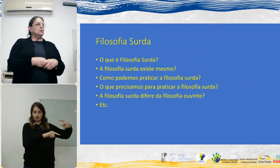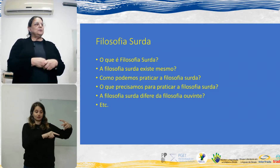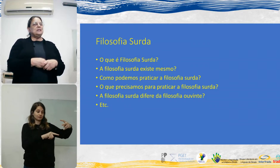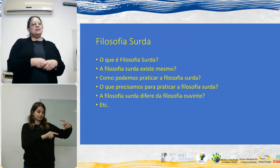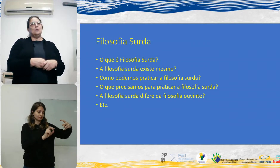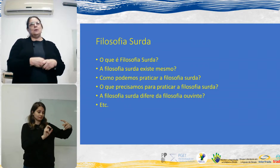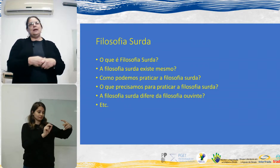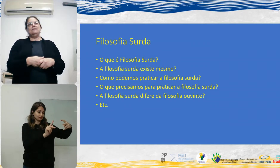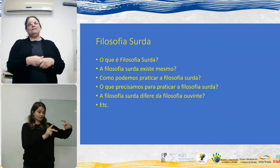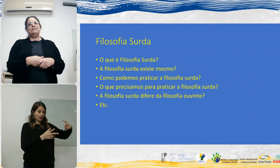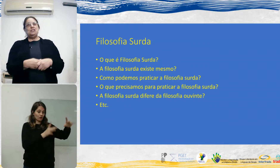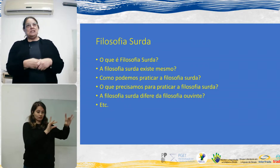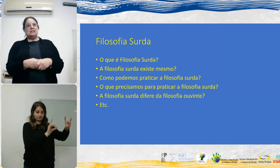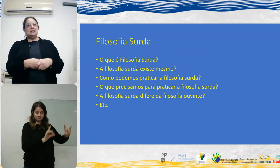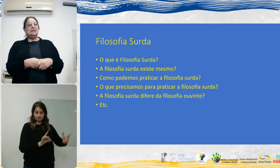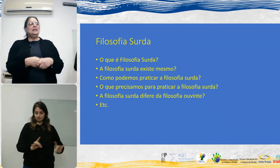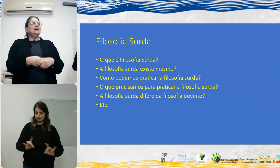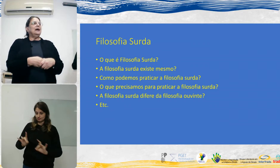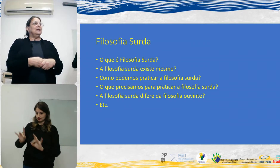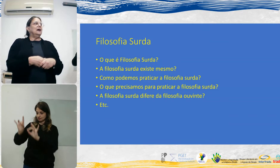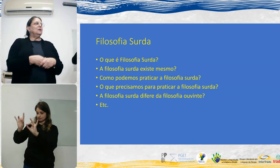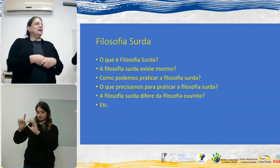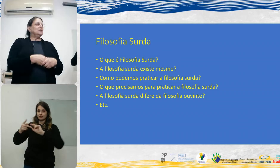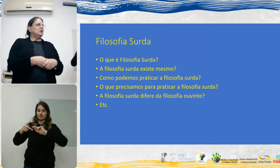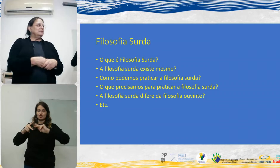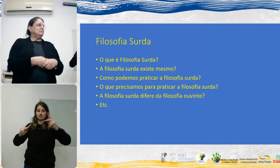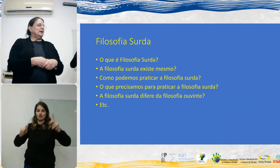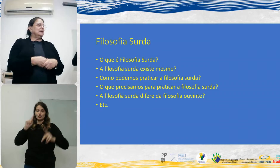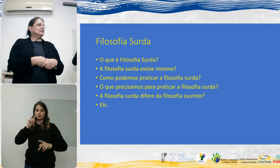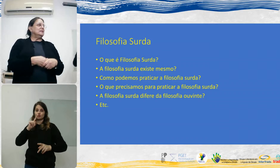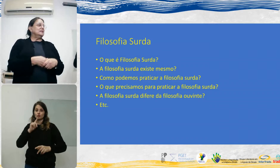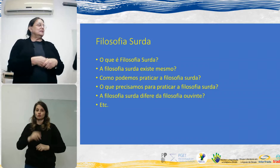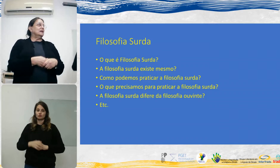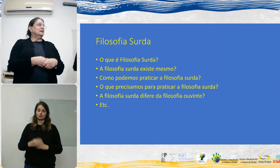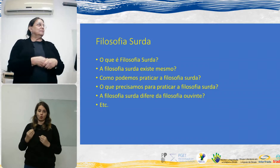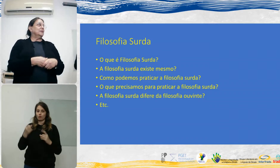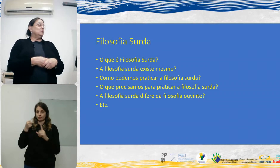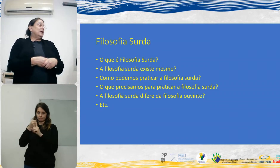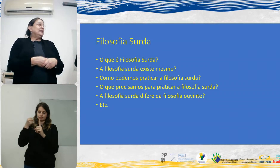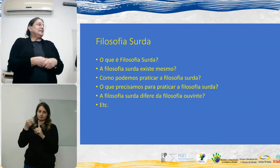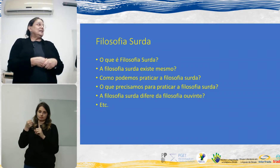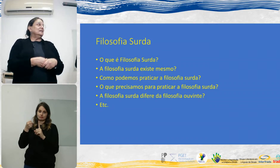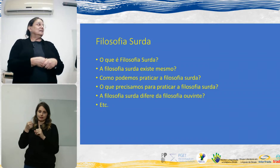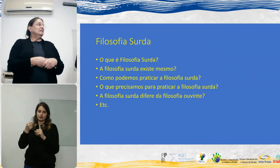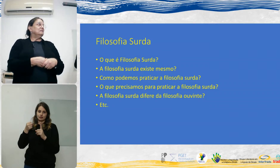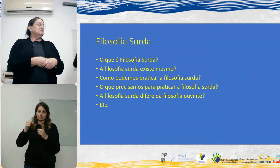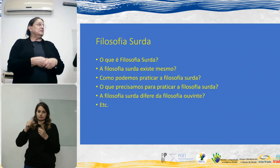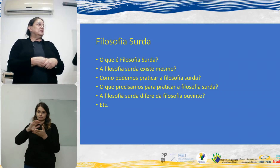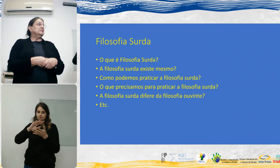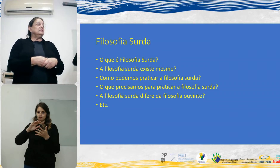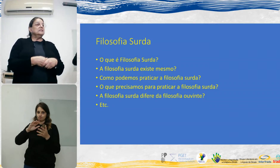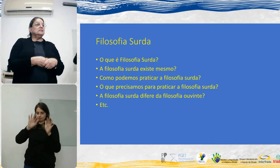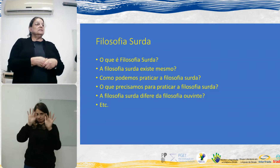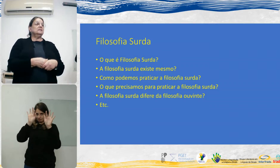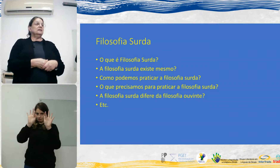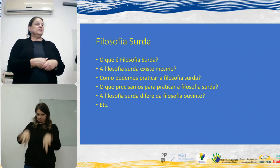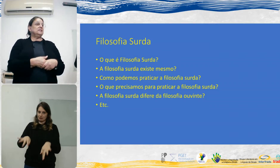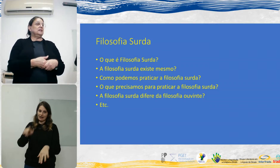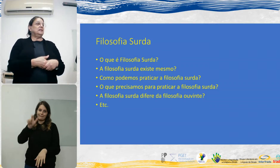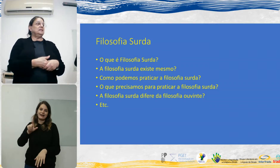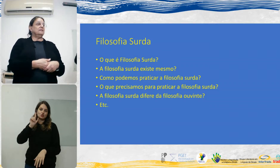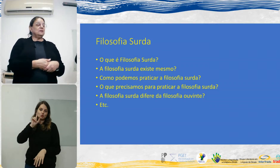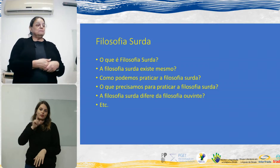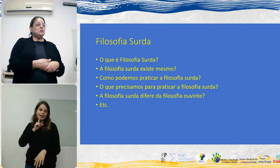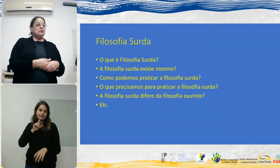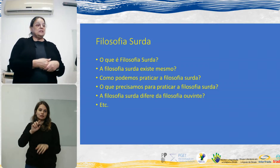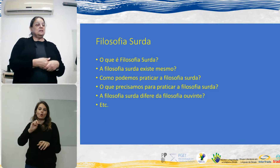the OTOF gene and how that could impact eradicate the existence of a